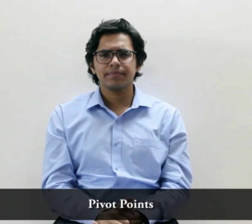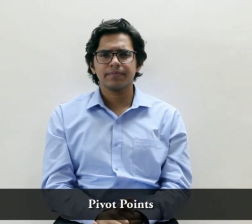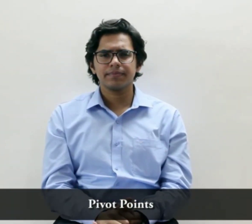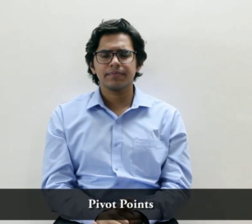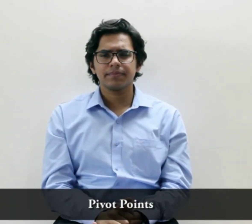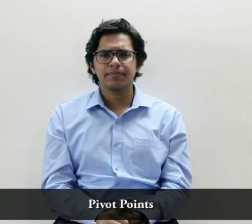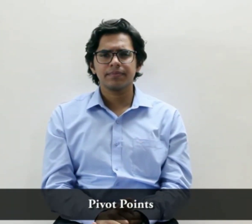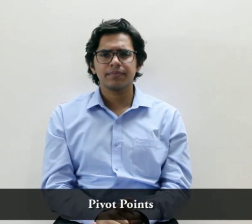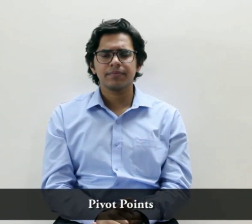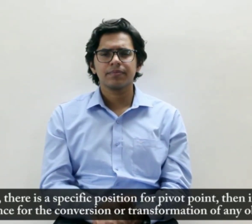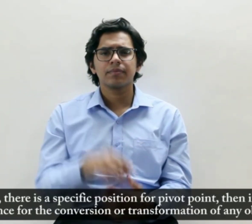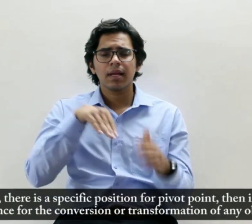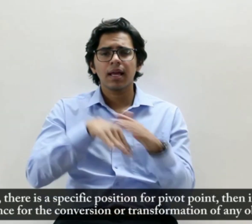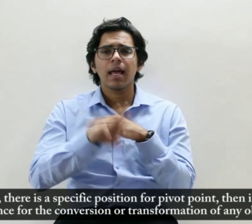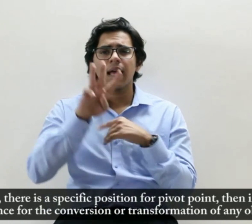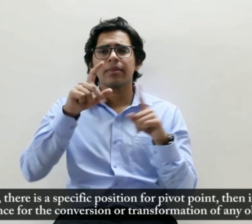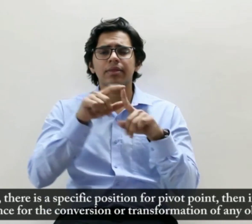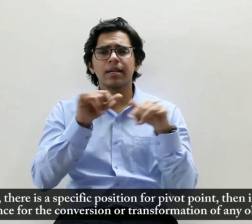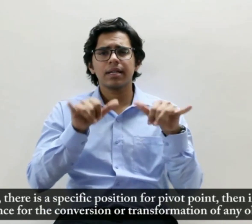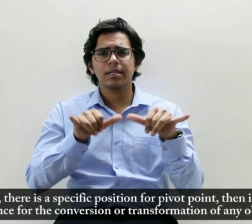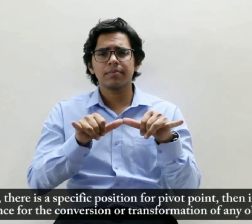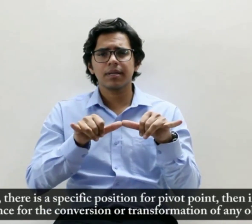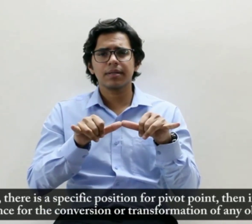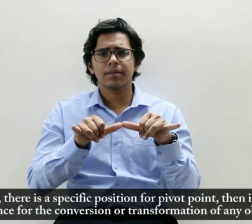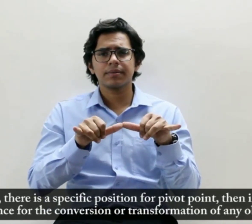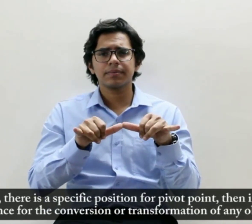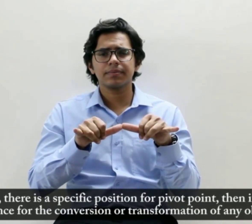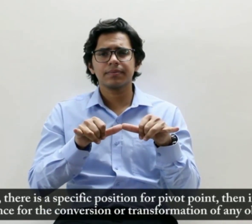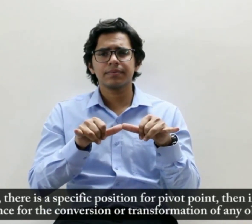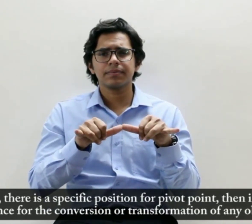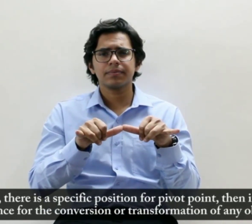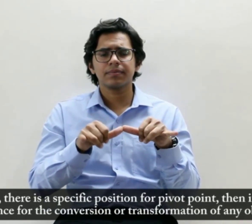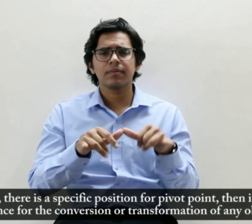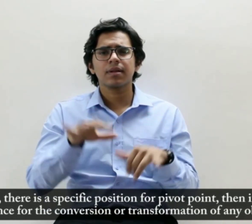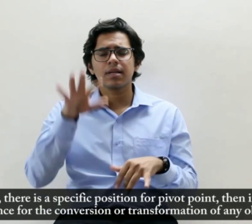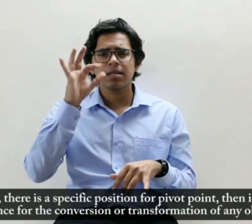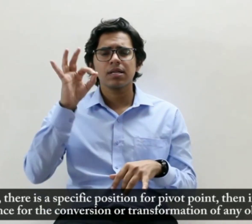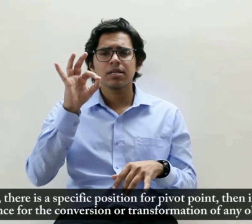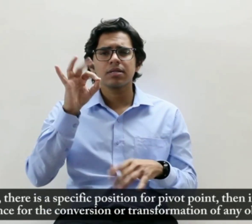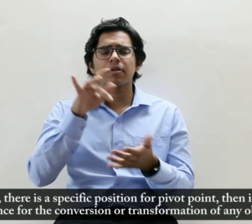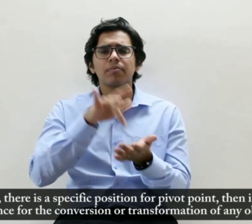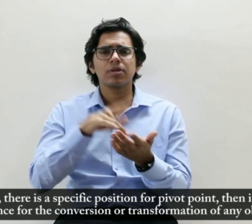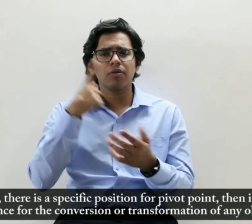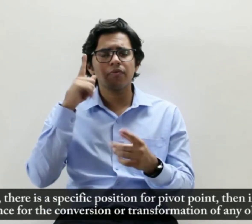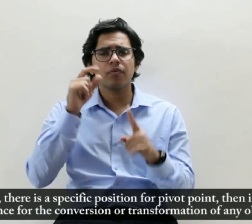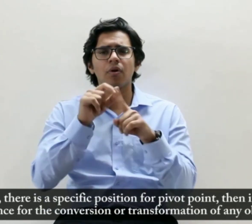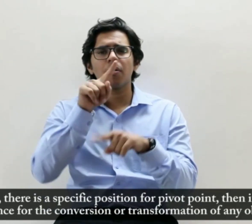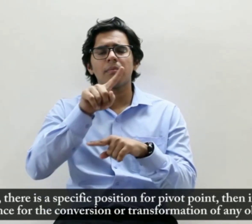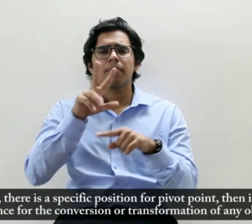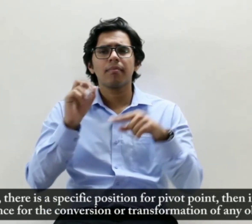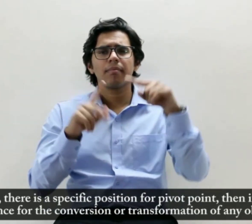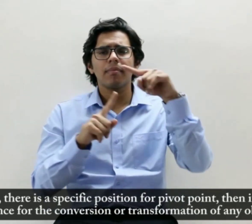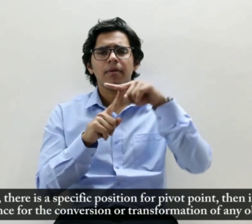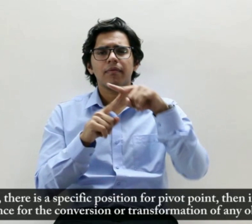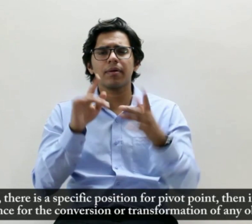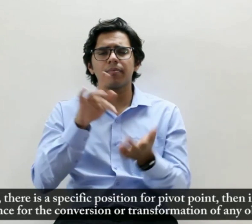In 3D space, there is a specific position for pivot point. Then it is used as a